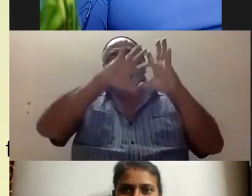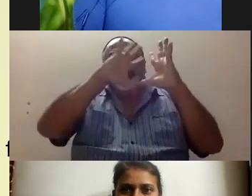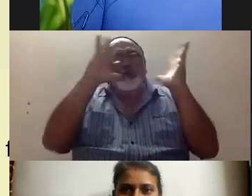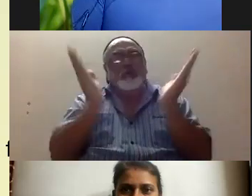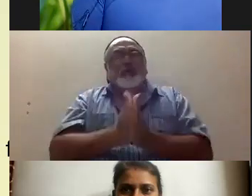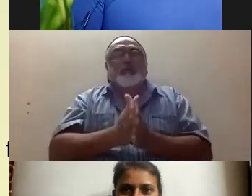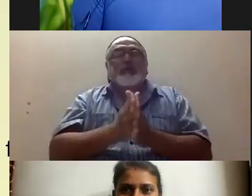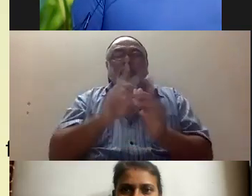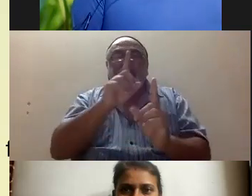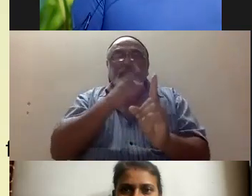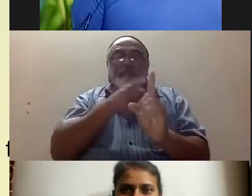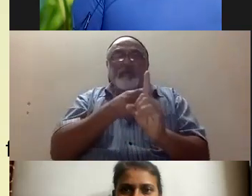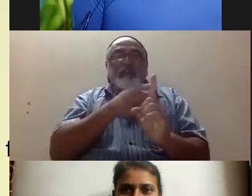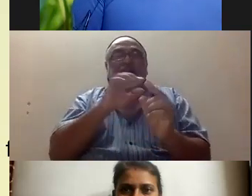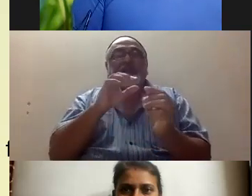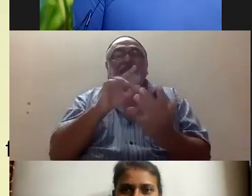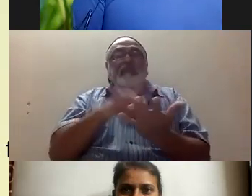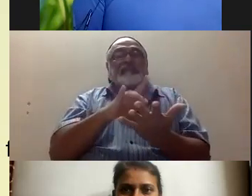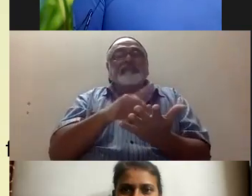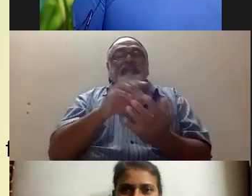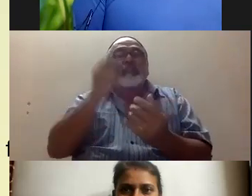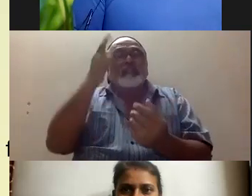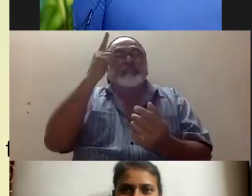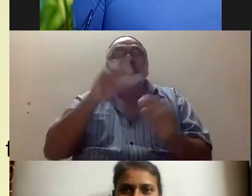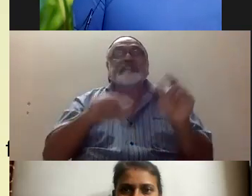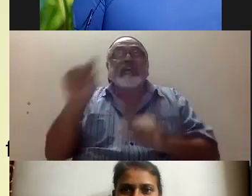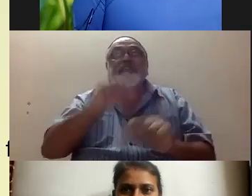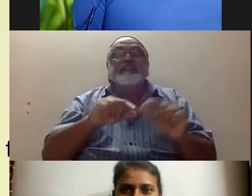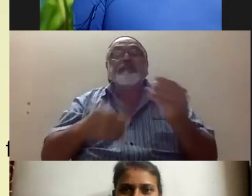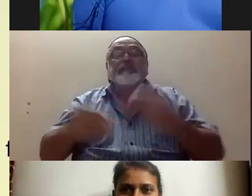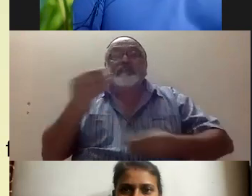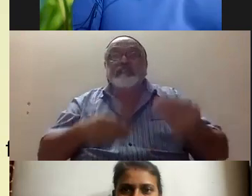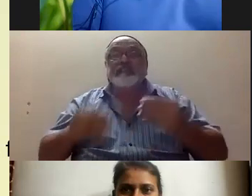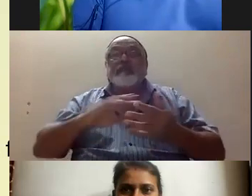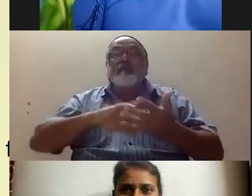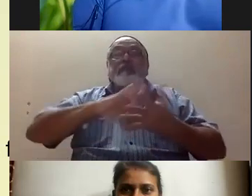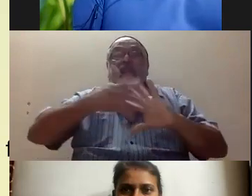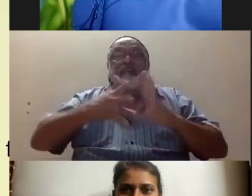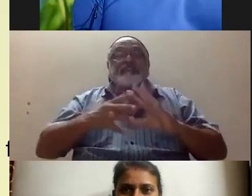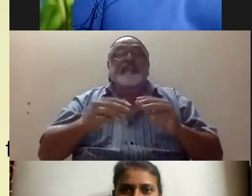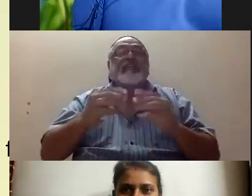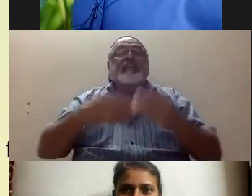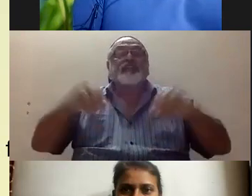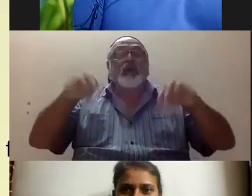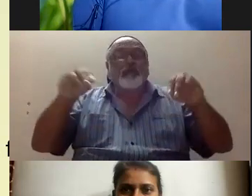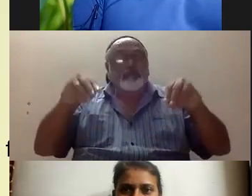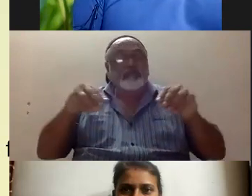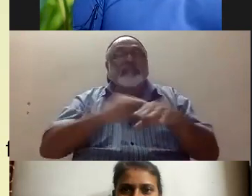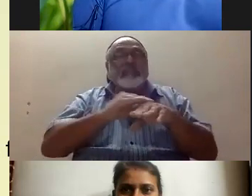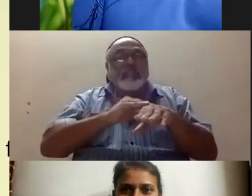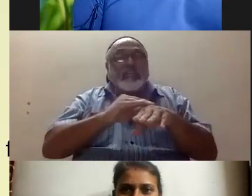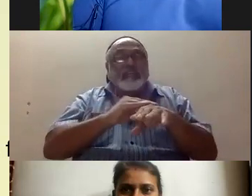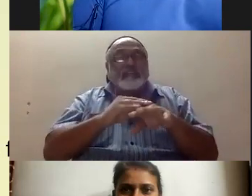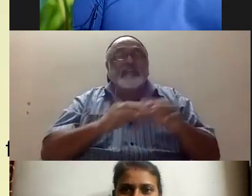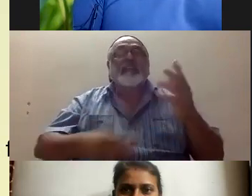one shot idea about the kinds of business, whether it is manufacturing, retail, service, trading, or any other kind of